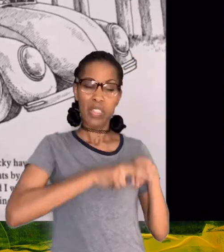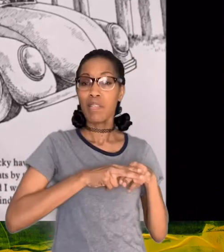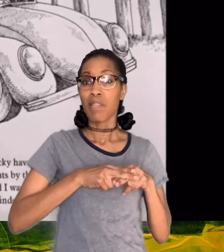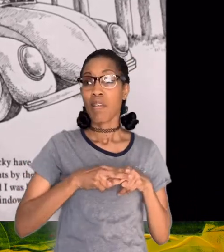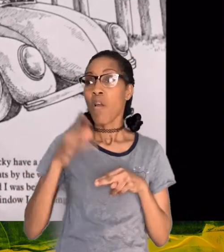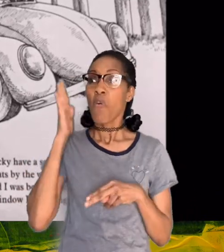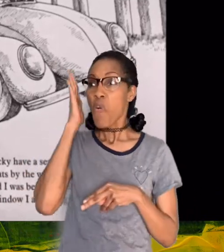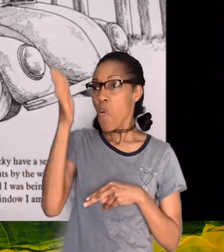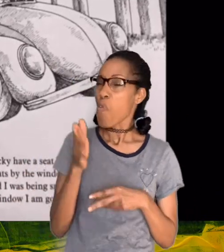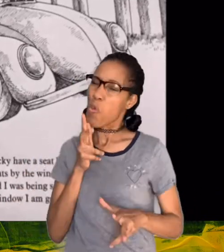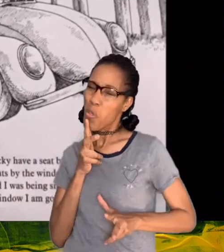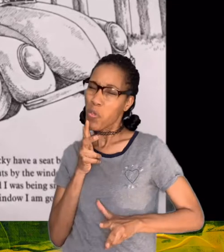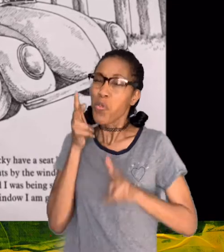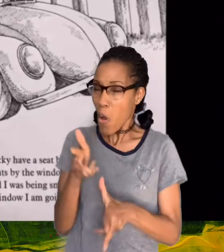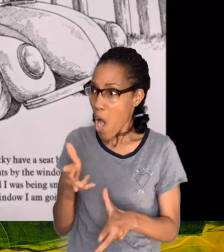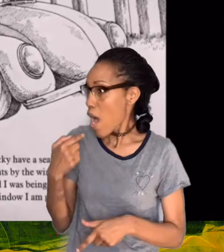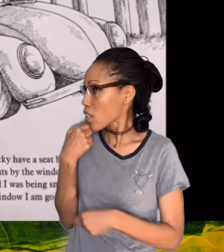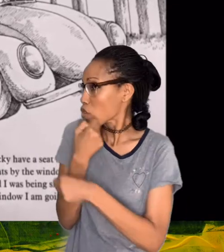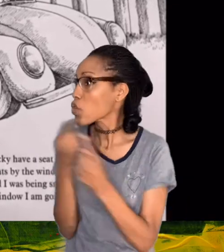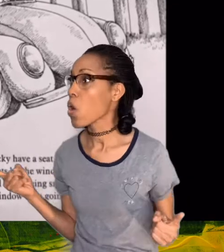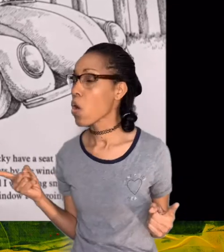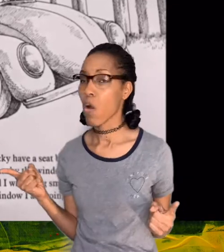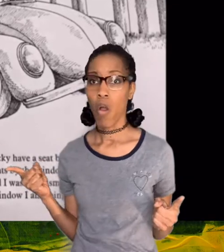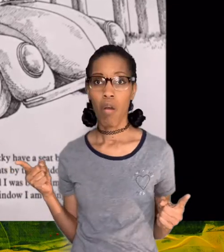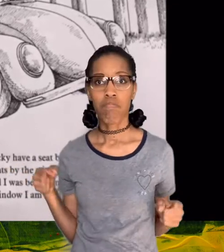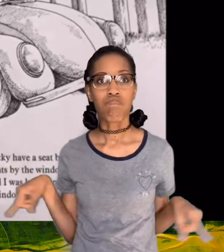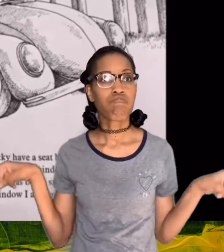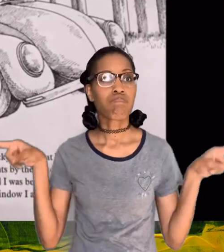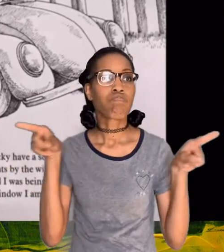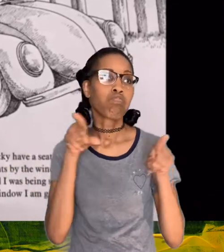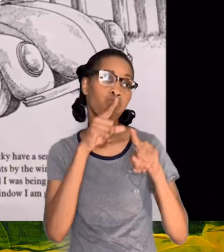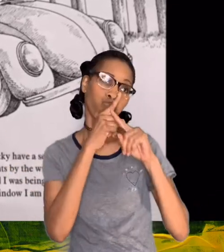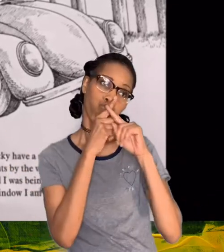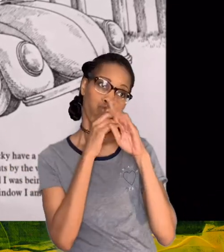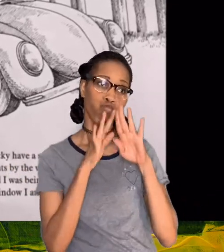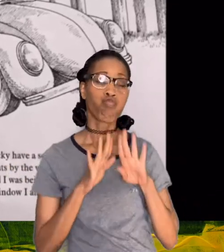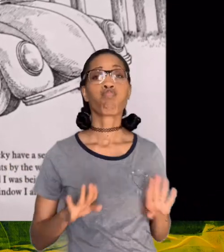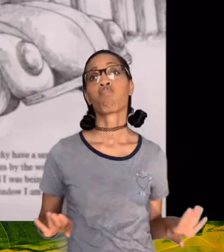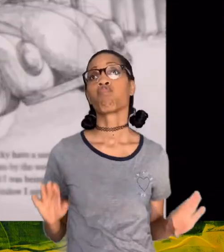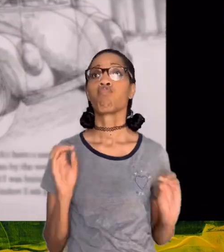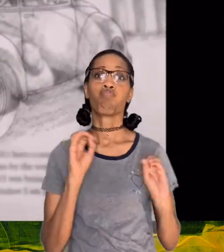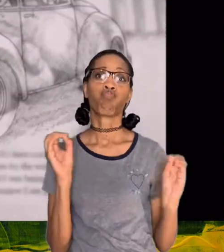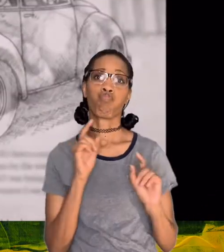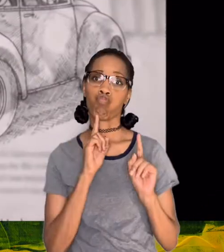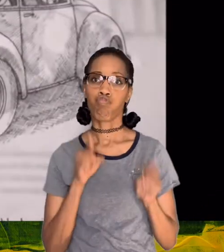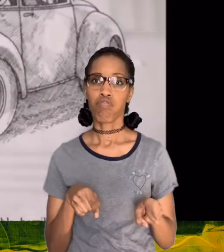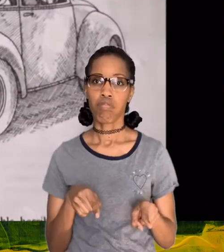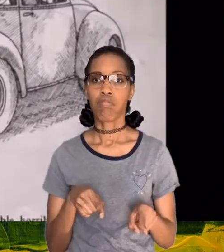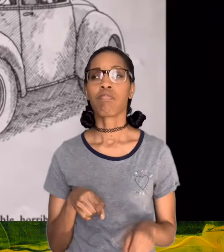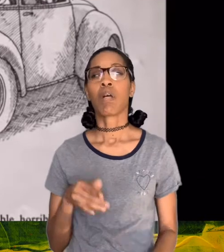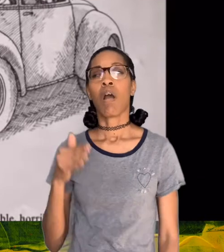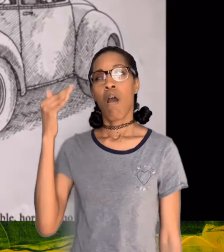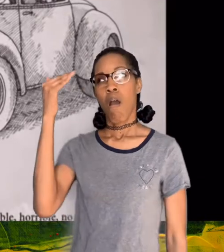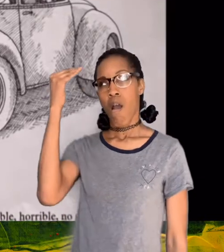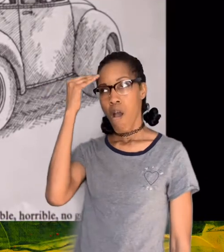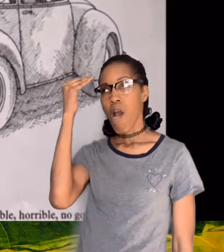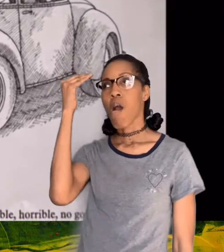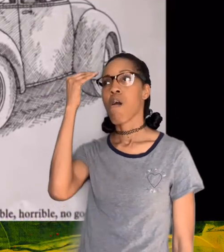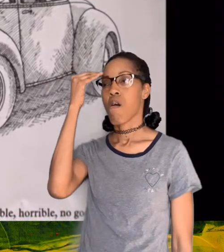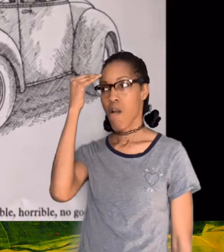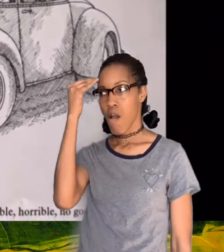window too. I said I was being scrunched. I said I was being smushed.